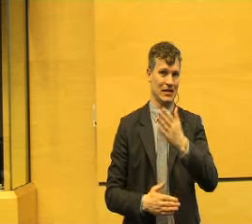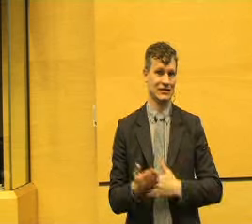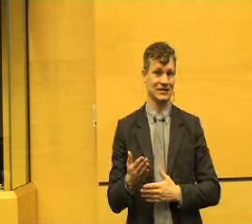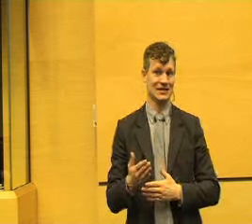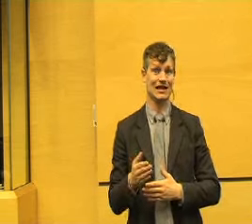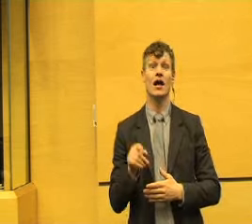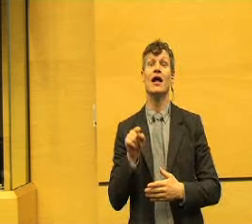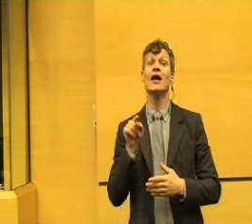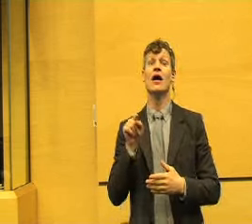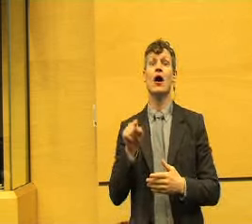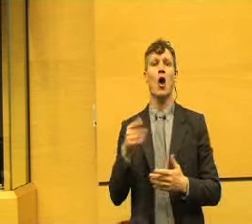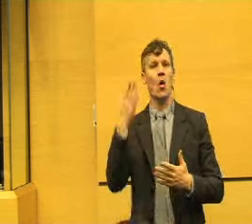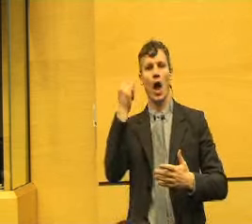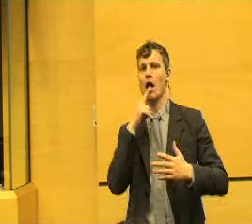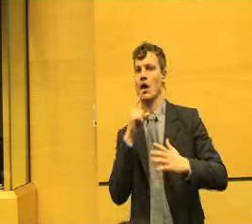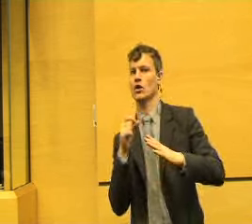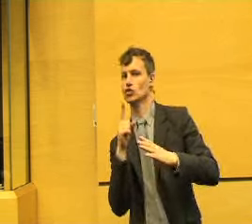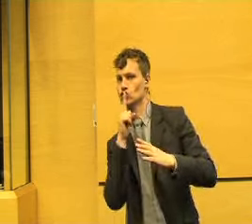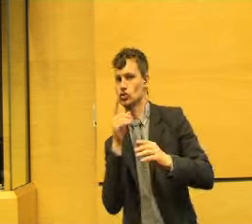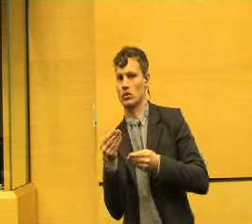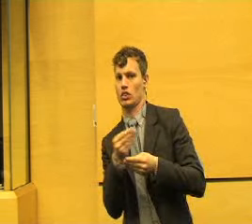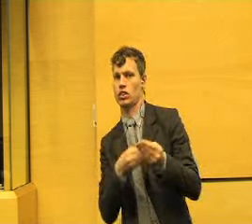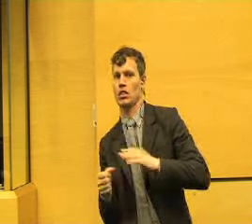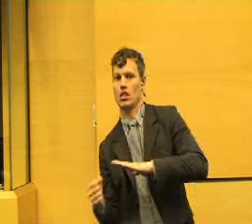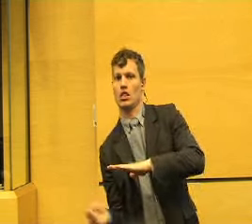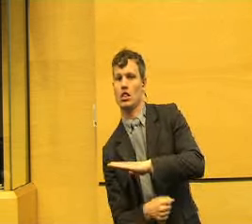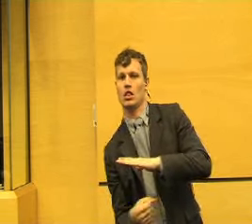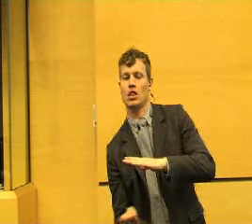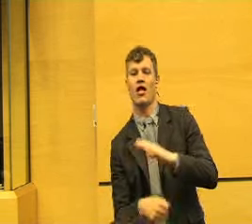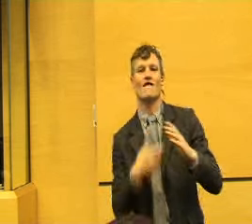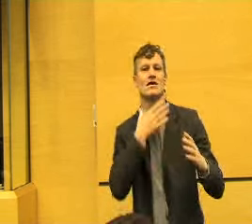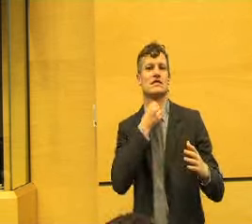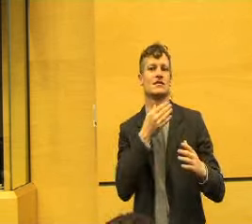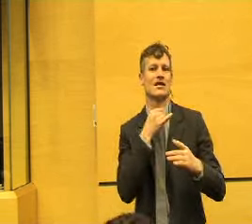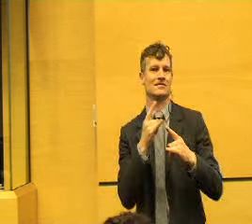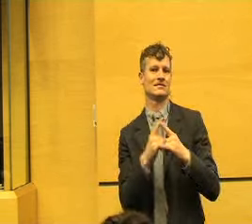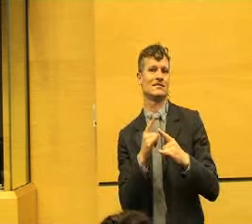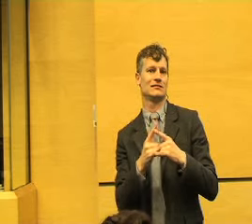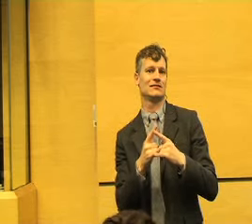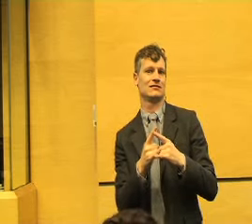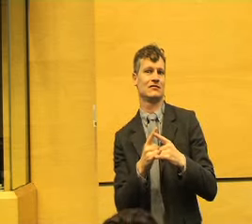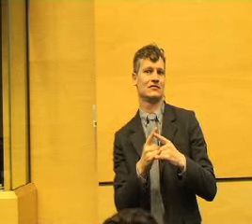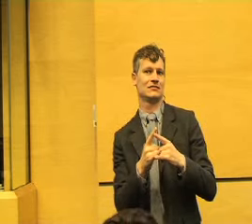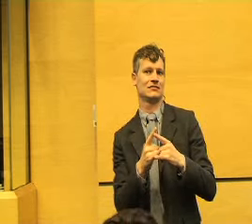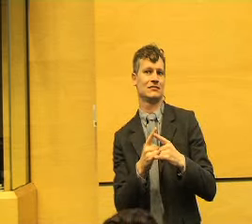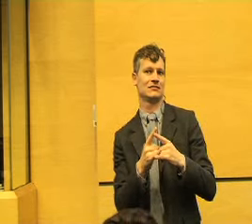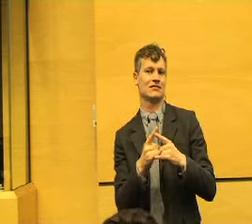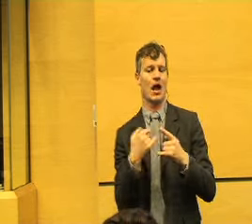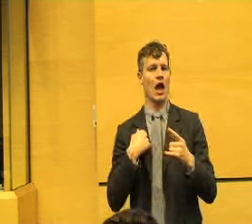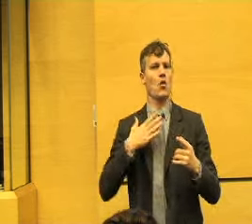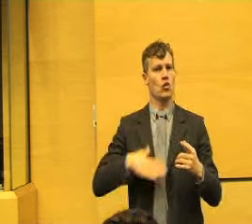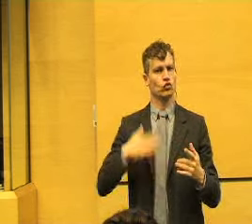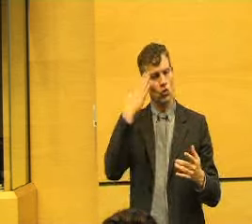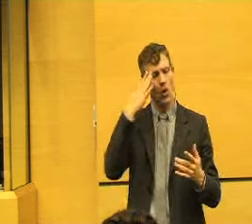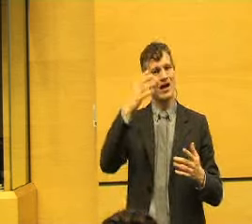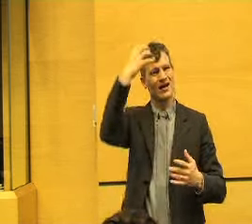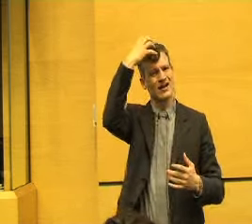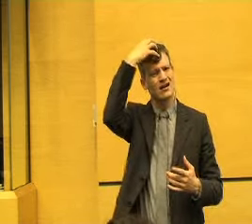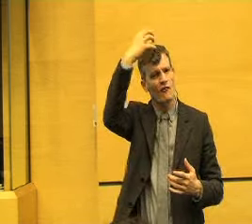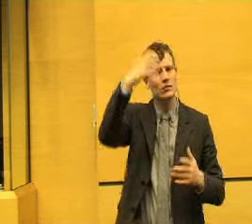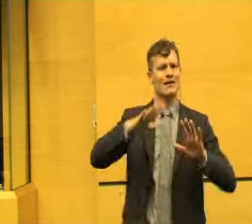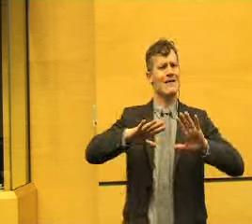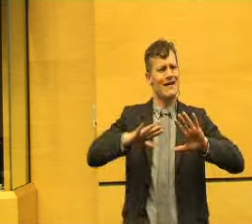sexual exploitation. I would like to know what measures have been taken by the state party to